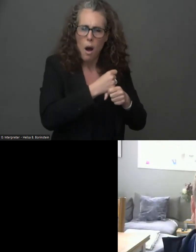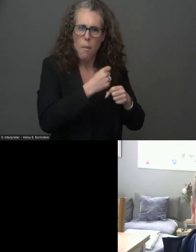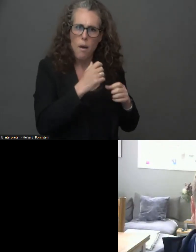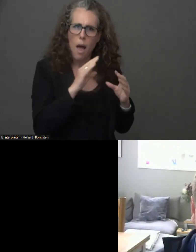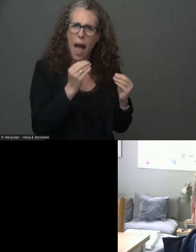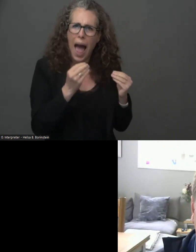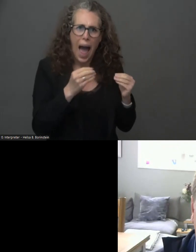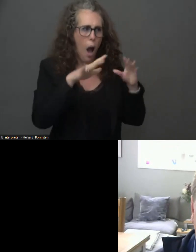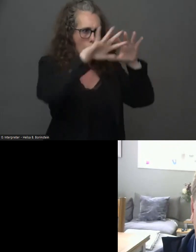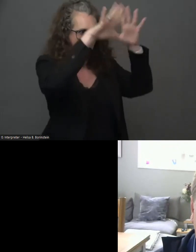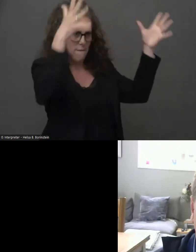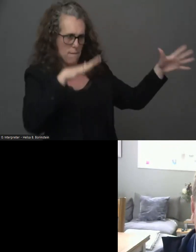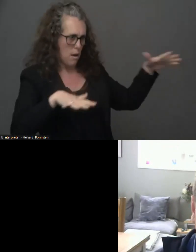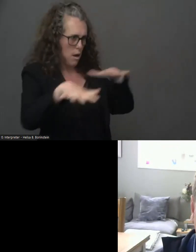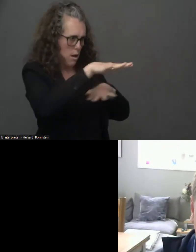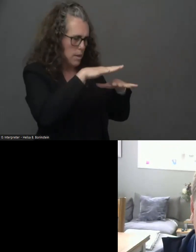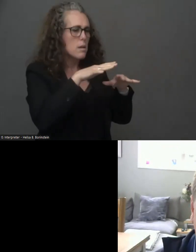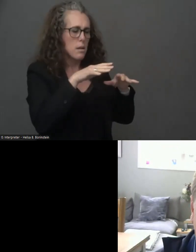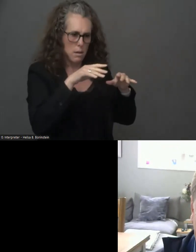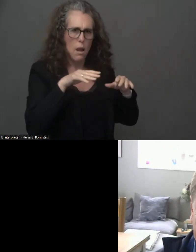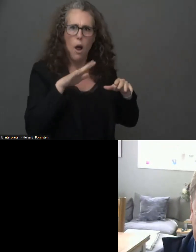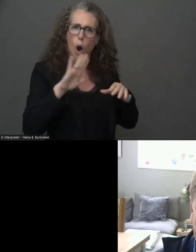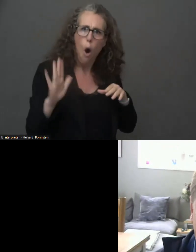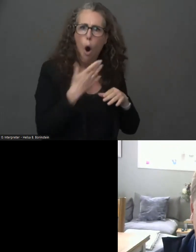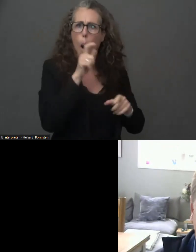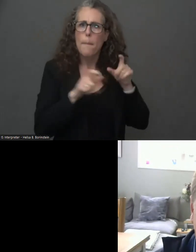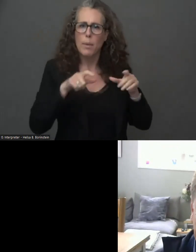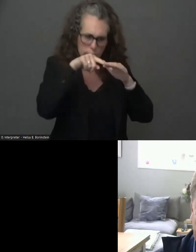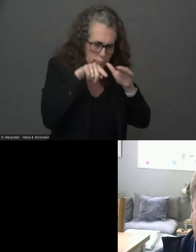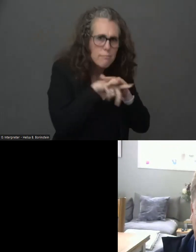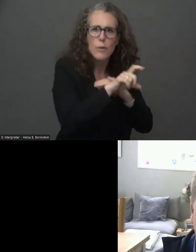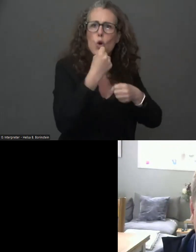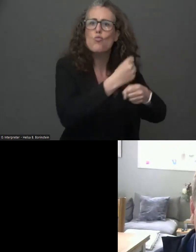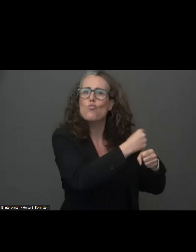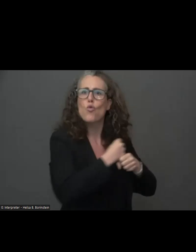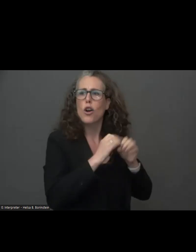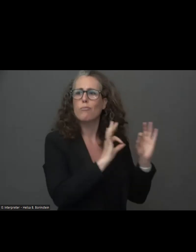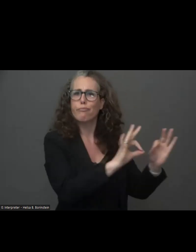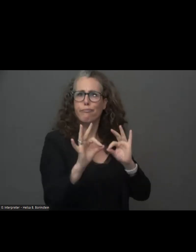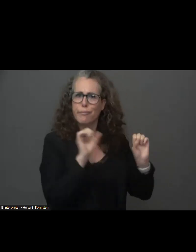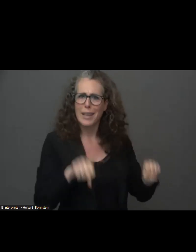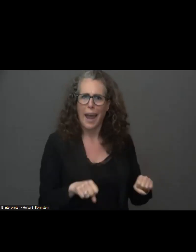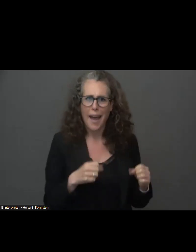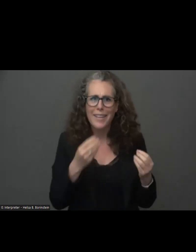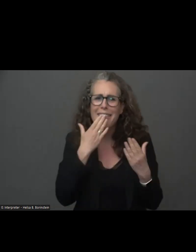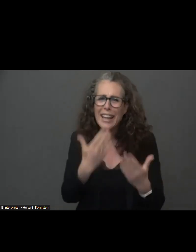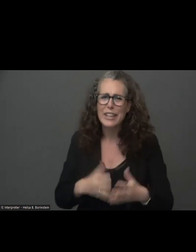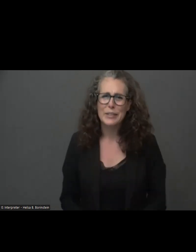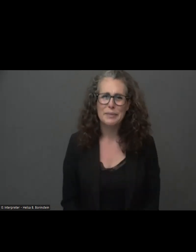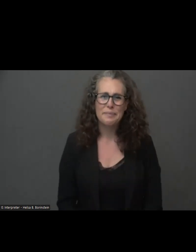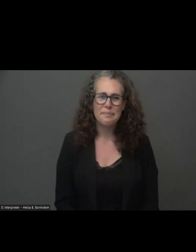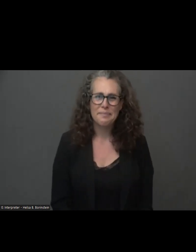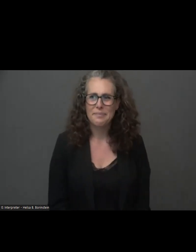in such a way that people can contribute and do their best. Thank you. Yes, thanks, Susan, and